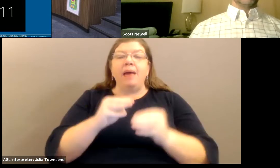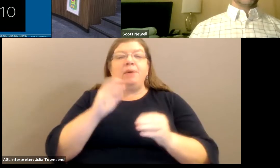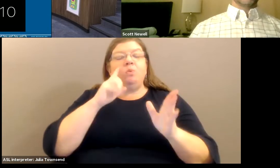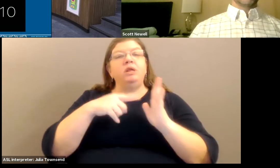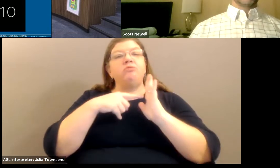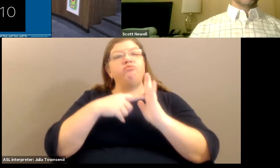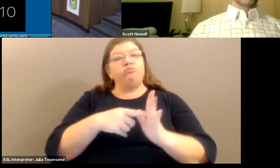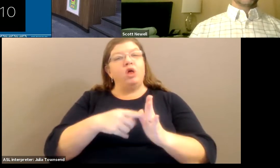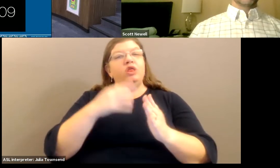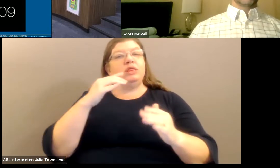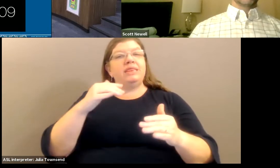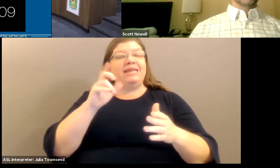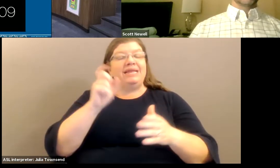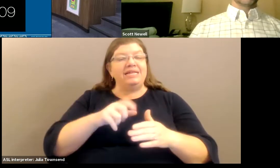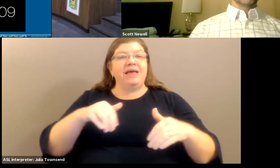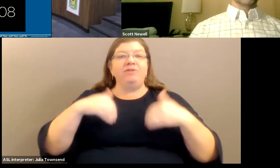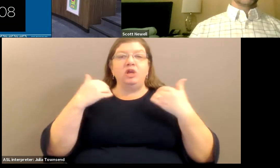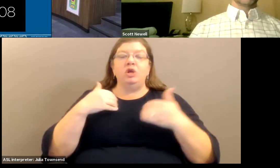of the youth at